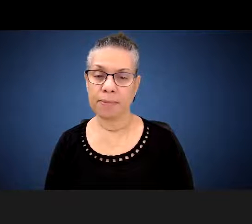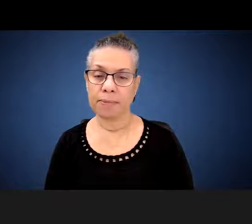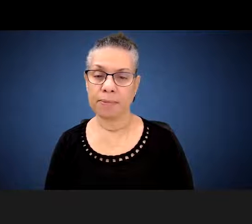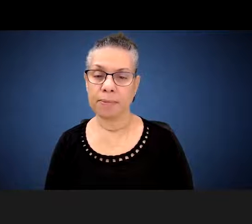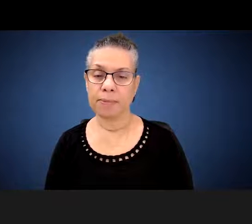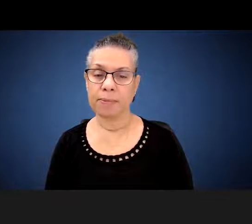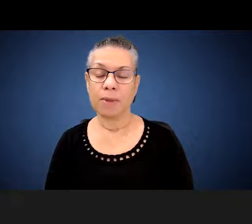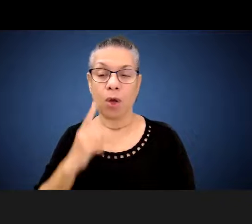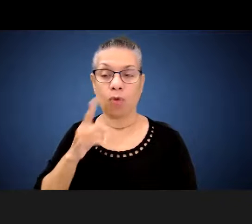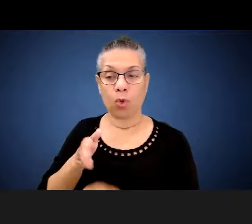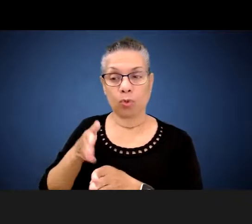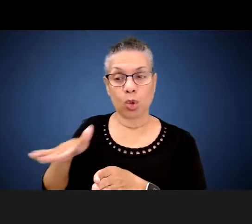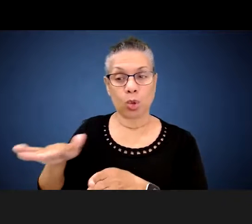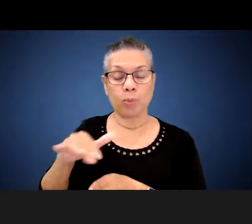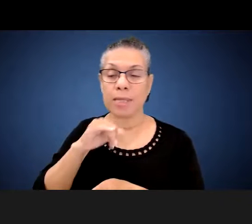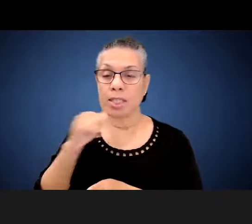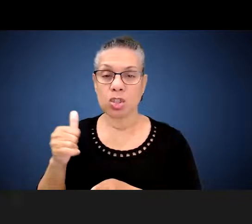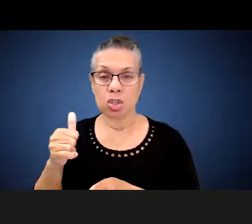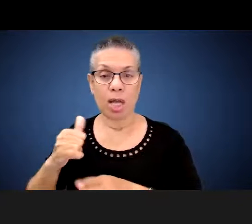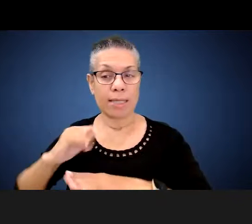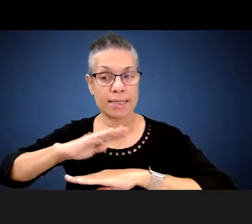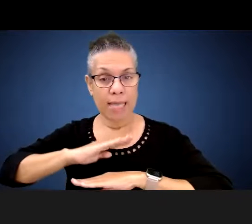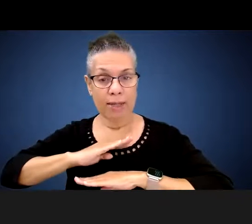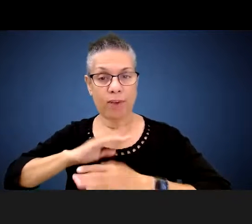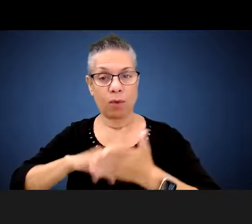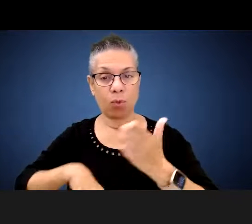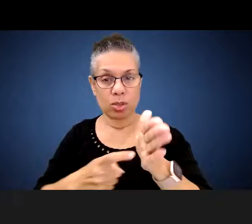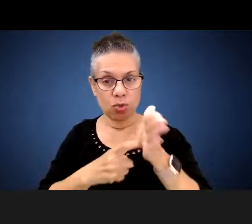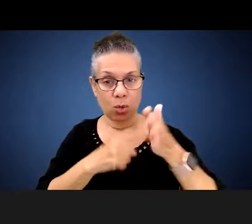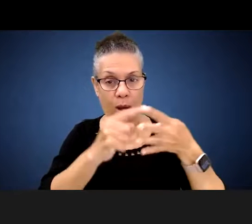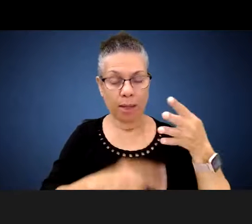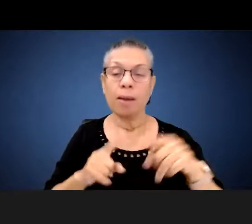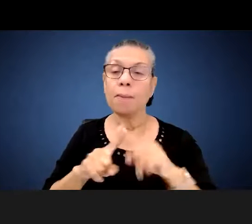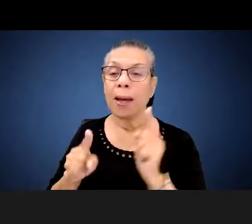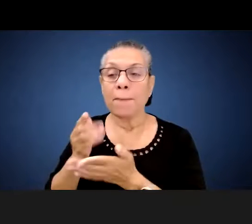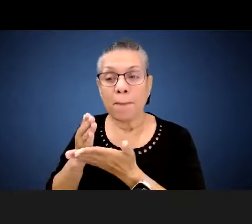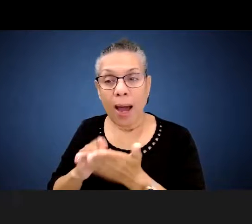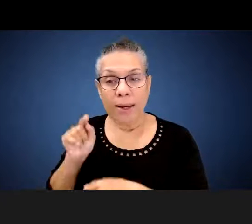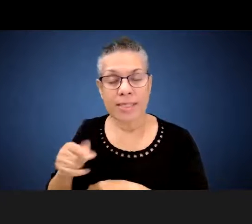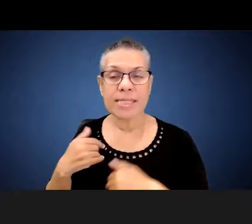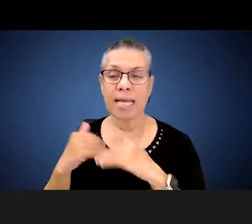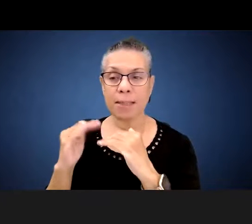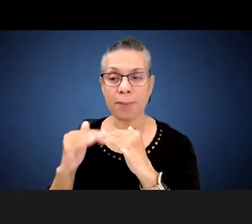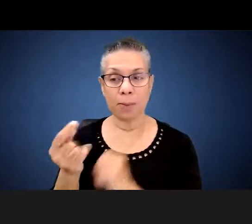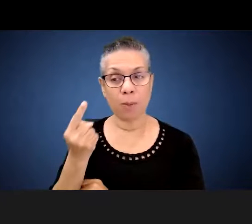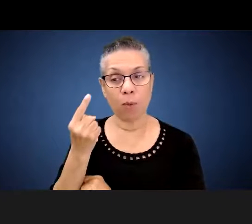that for a neighborhood that does not meet said criteria, but a geographic portion of that neighborhood meets at least one criterion,